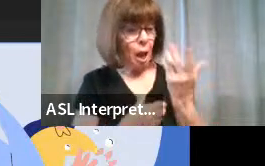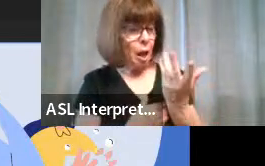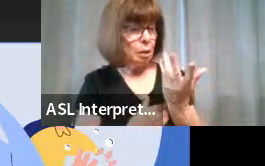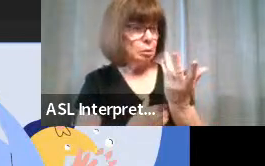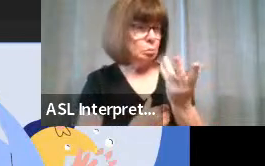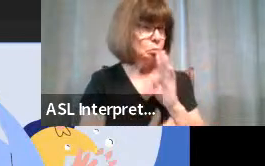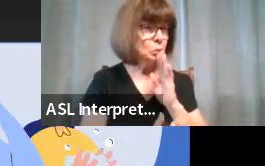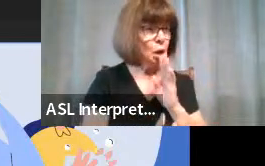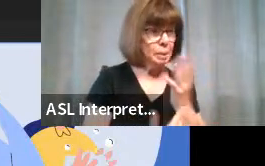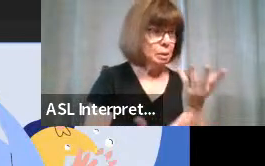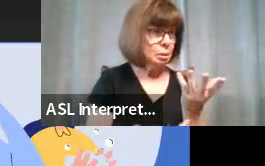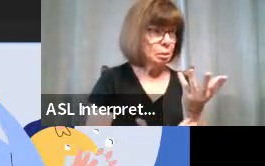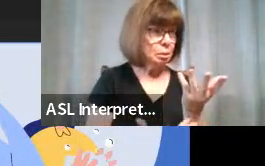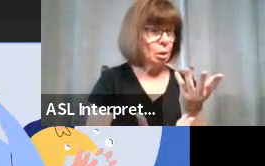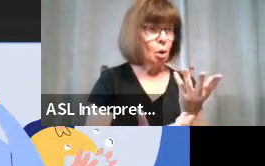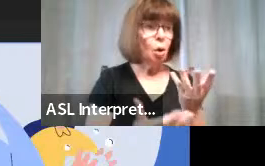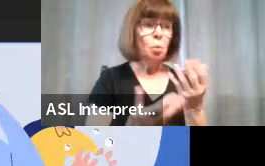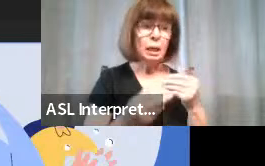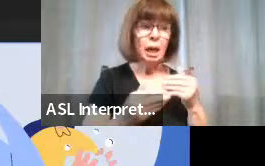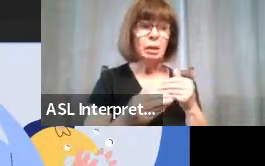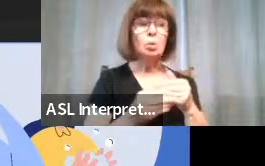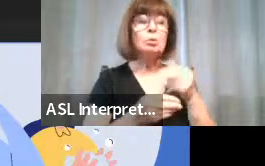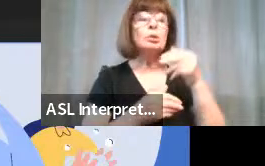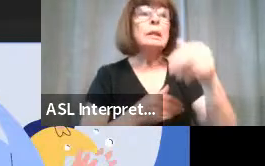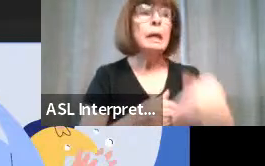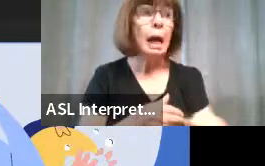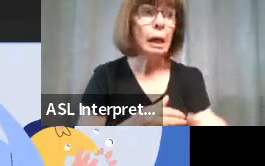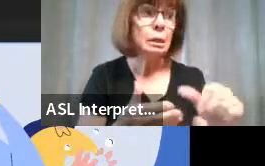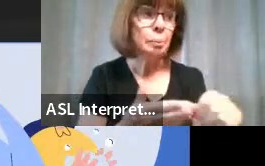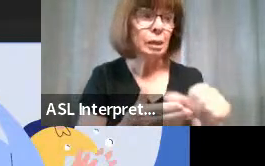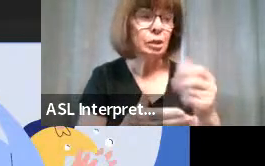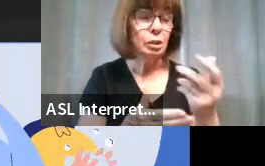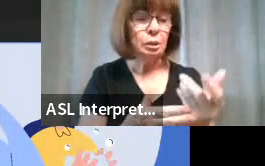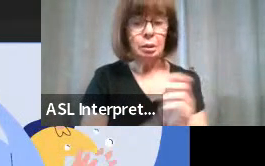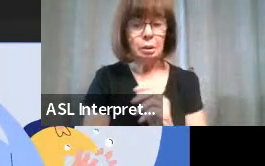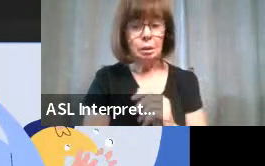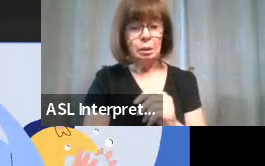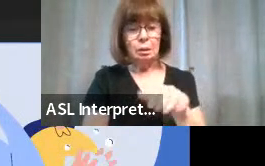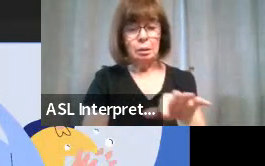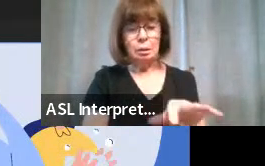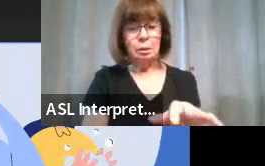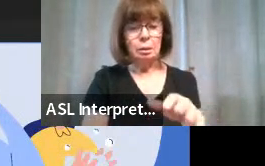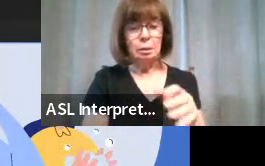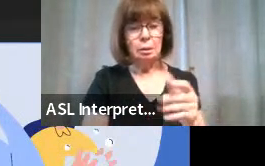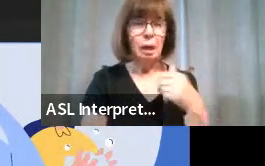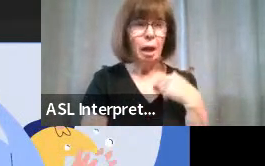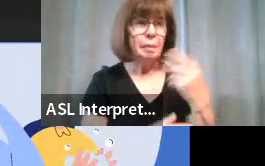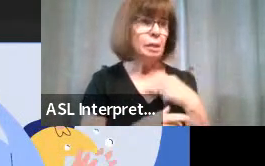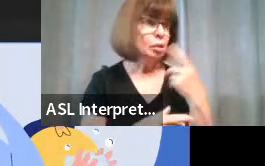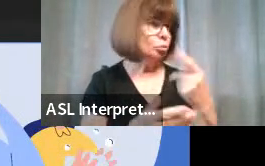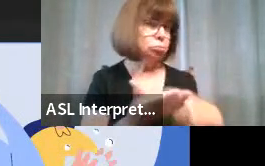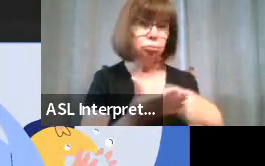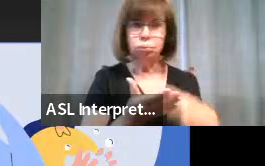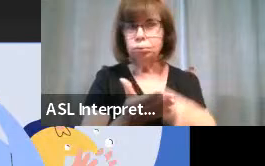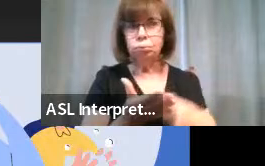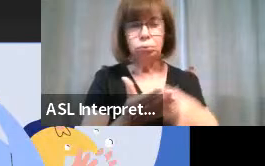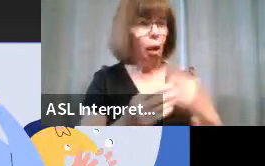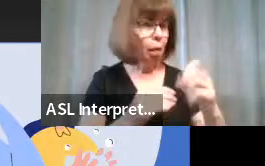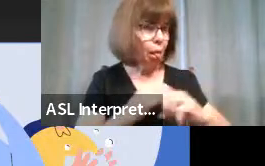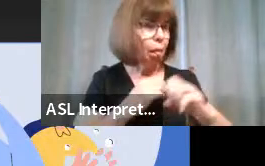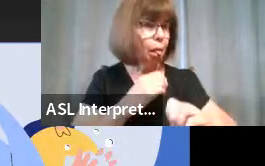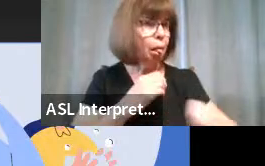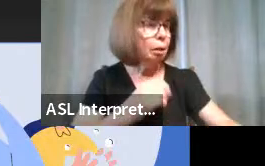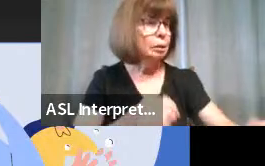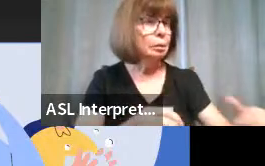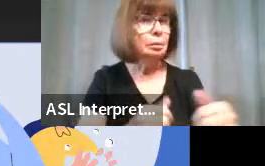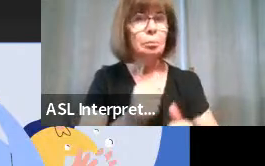And we could even jump to the next page because that just had a few more themes on it, but I think you've covered really most of it.